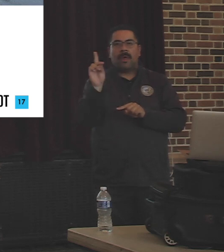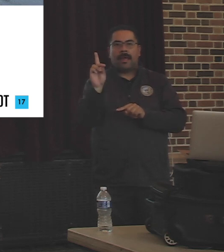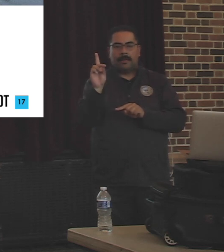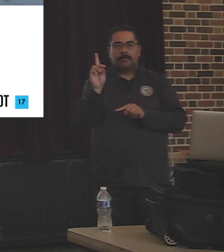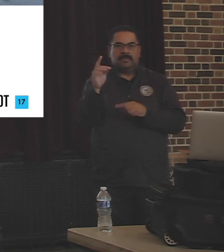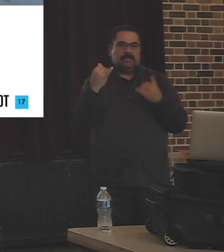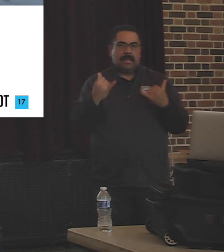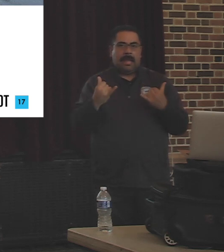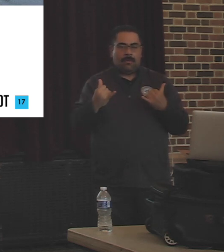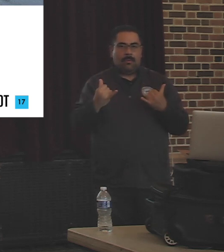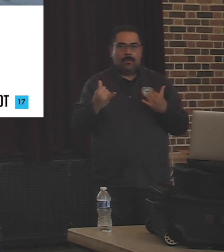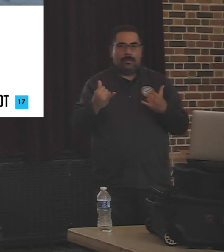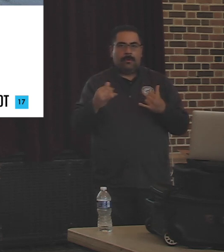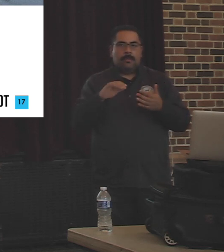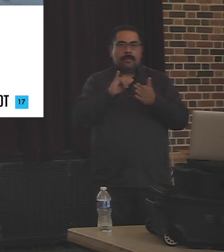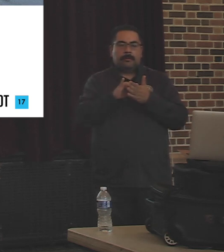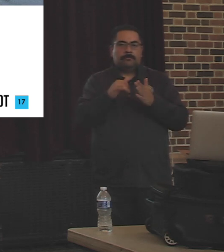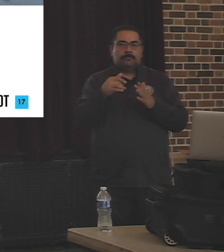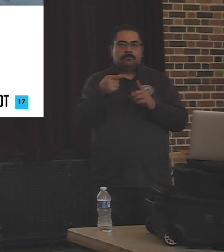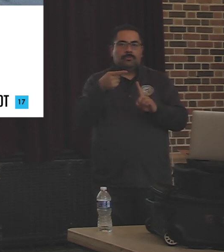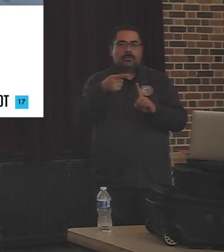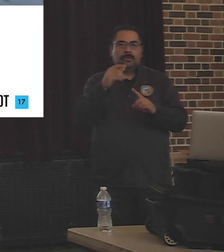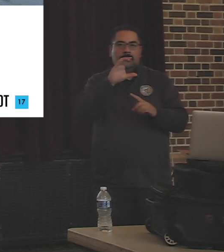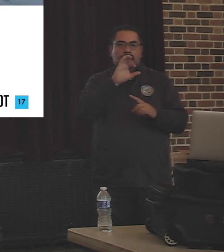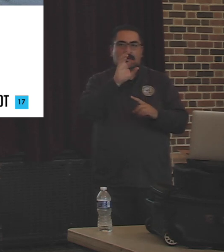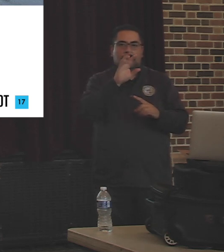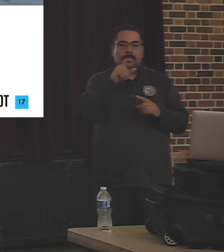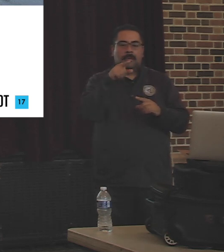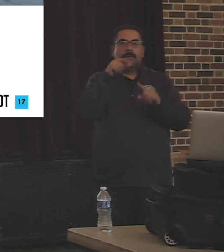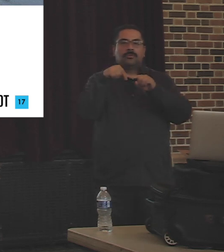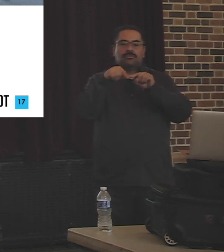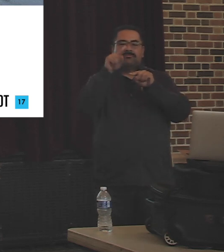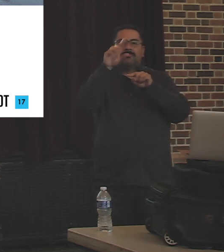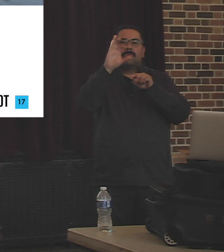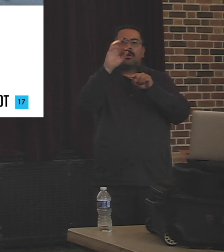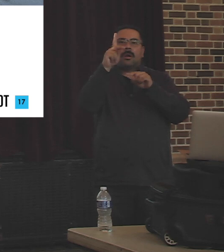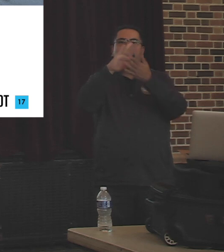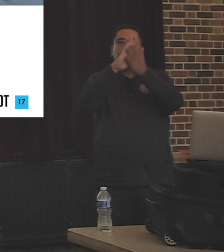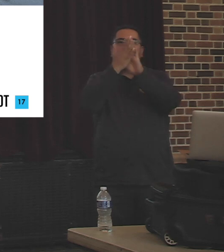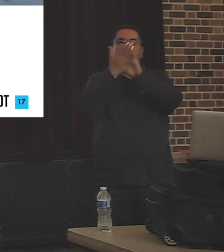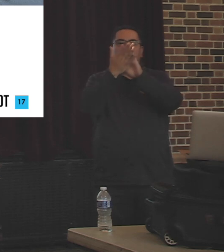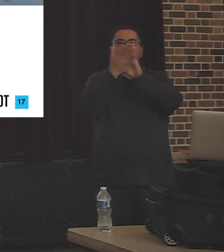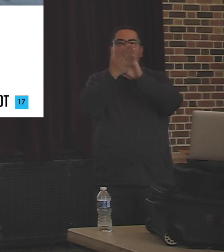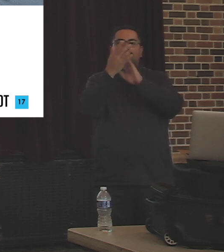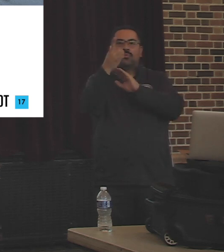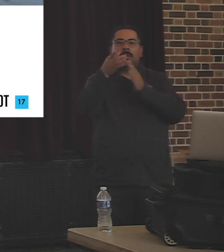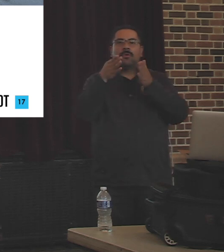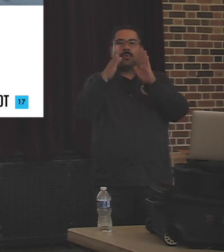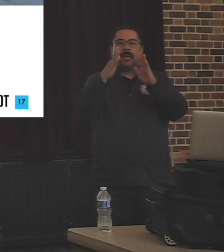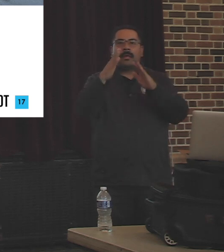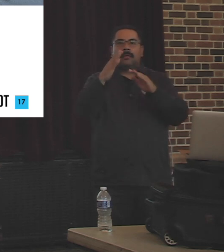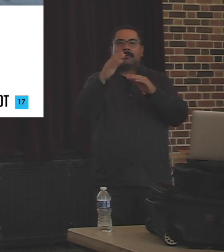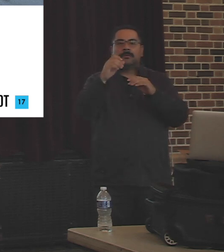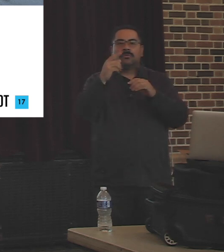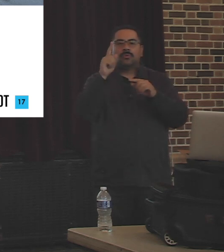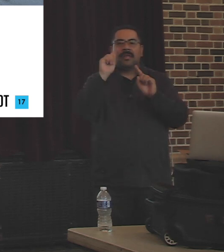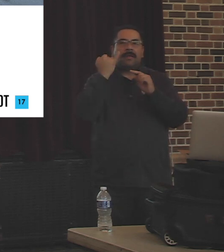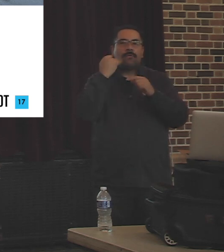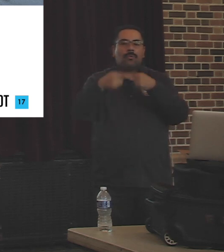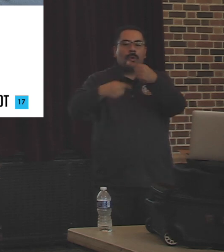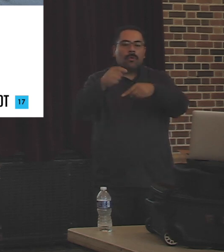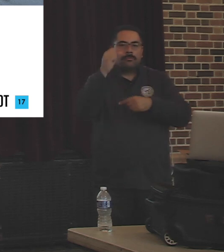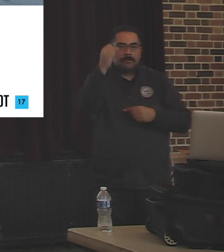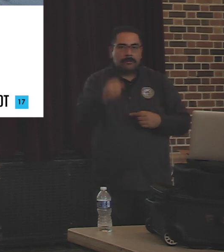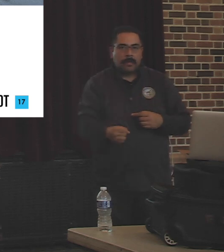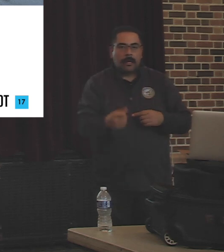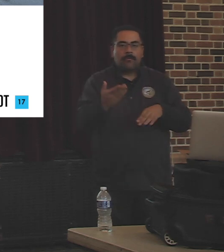right now. And that's basically where Clark Street converts to a one-way street southbound. So this is under construction as